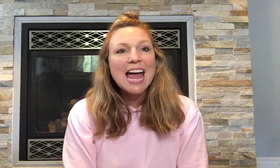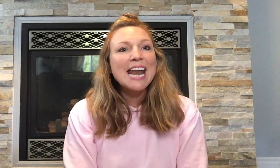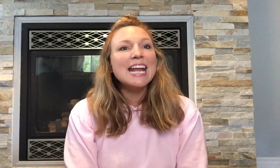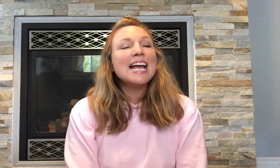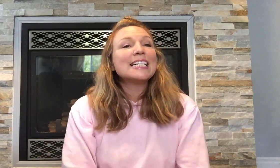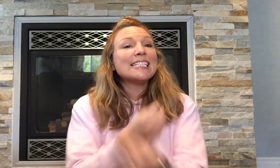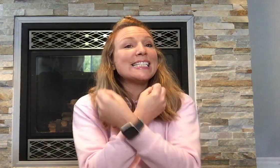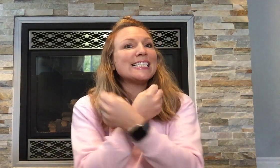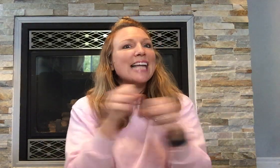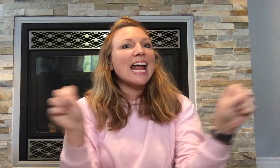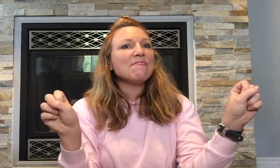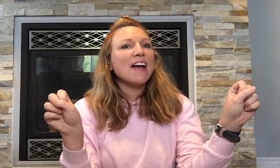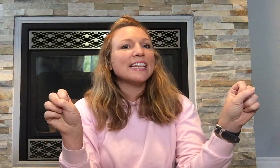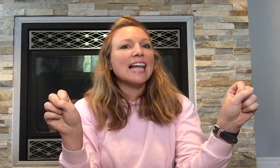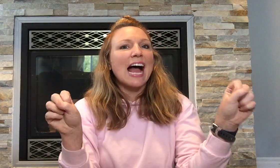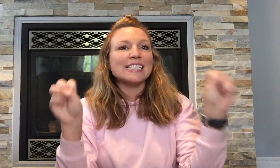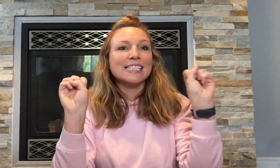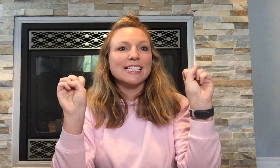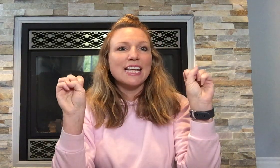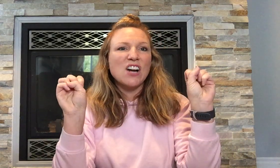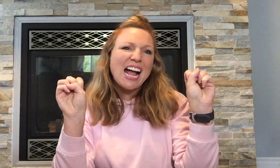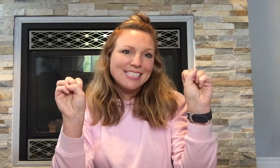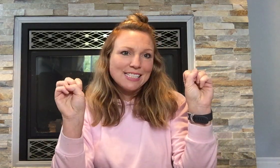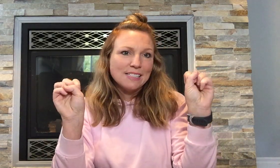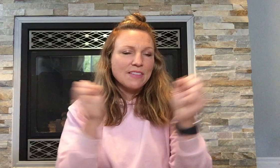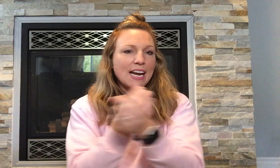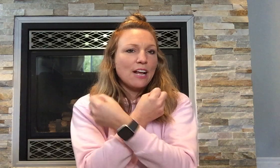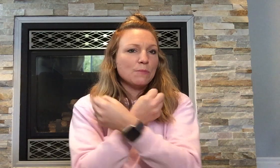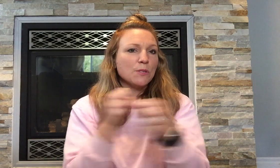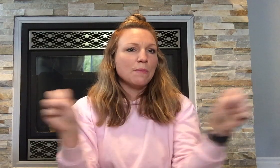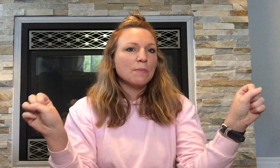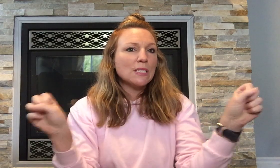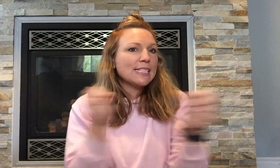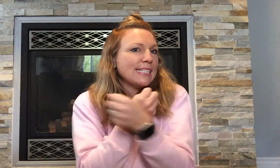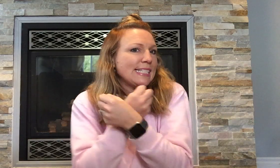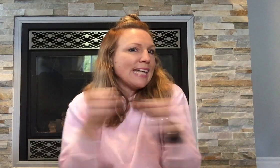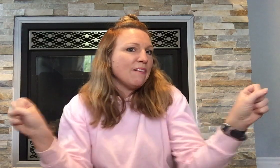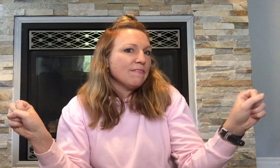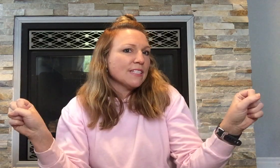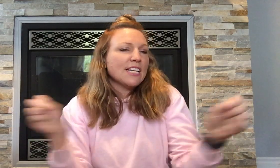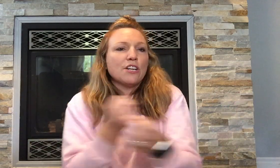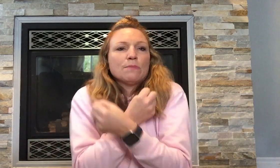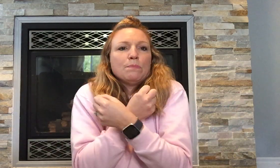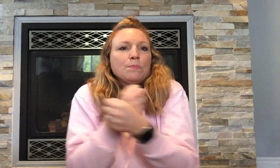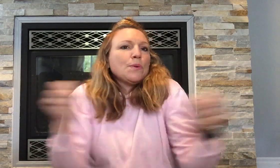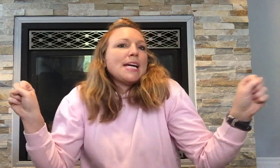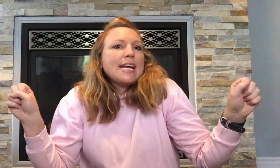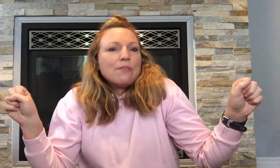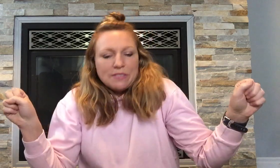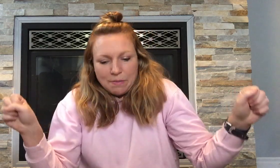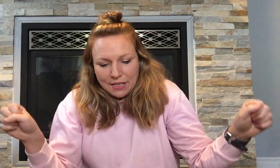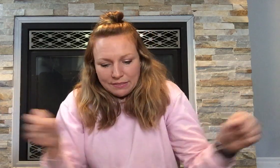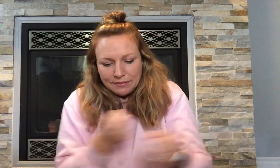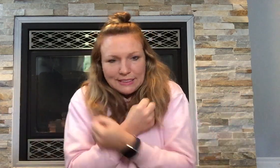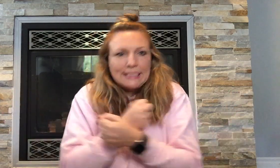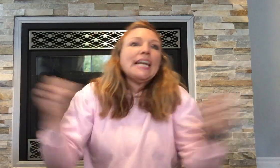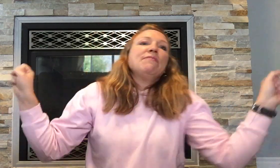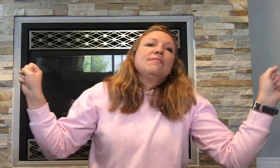Then safe at last. It's the letter S's, if that helps you remember. Safe. It's like you're breaking out of something. Safe